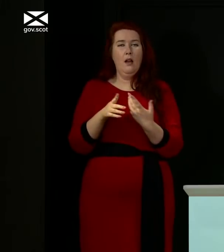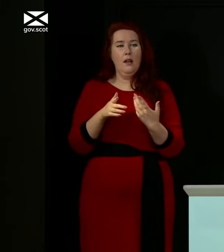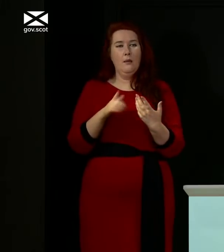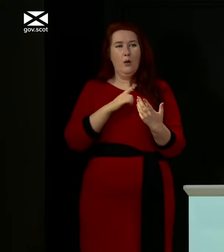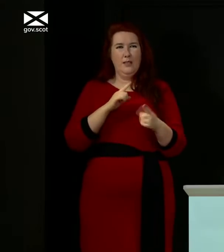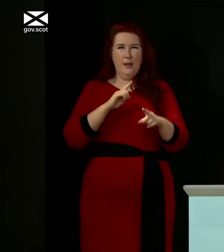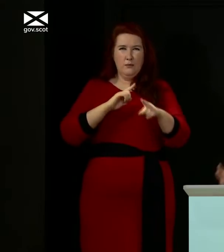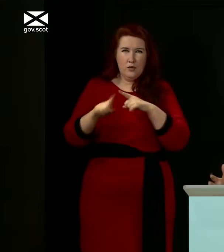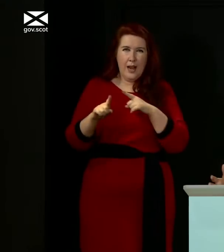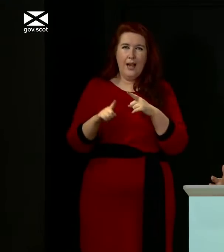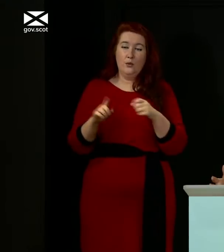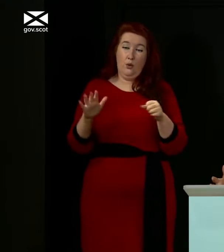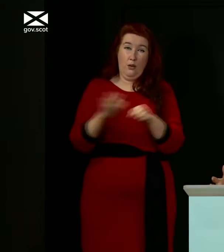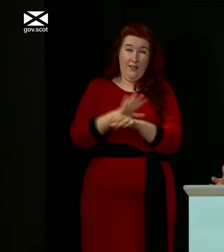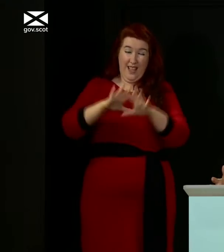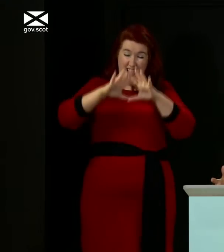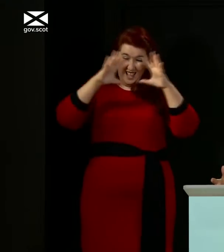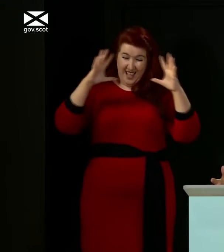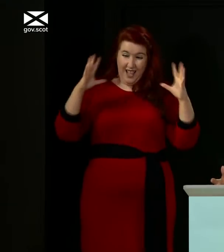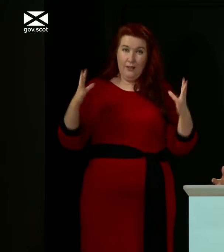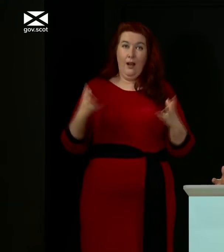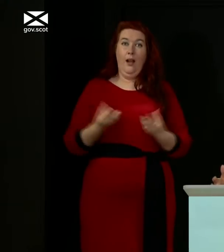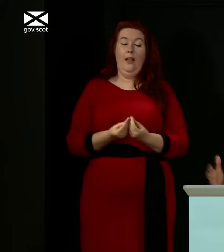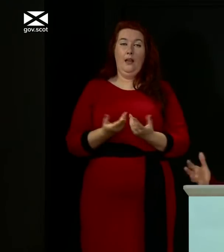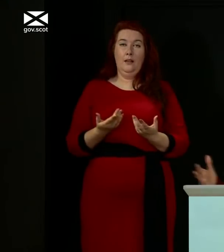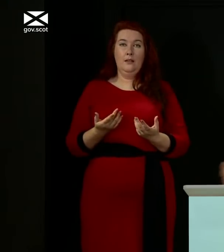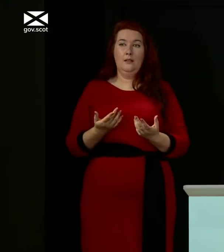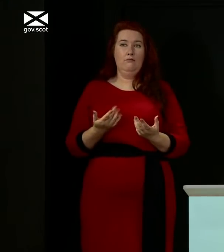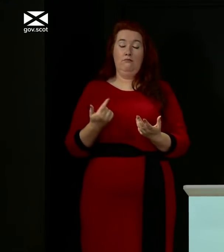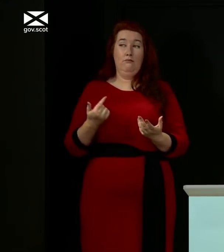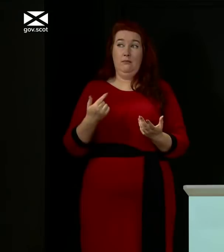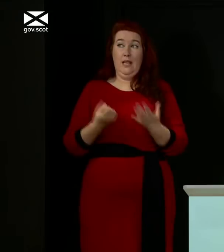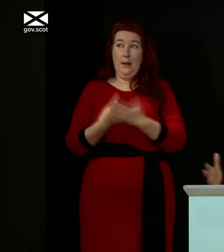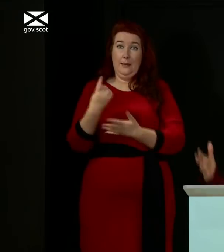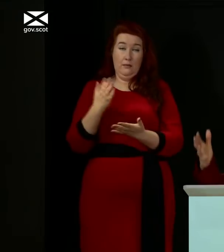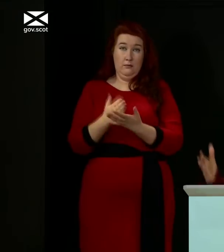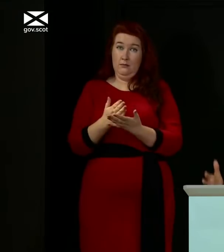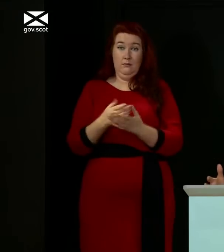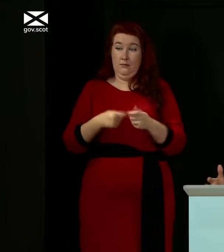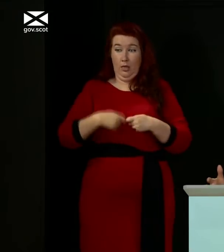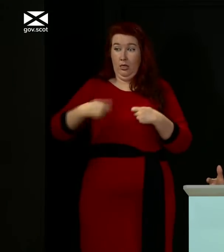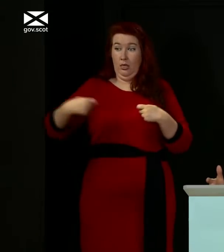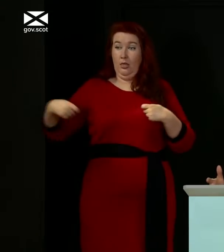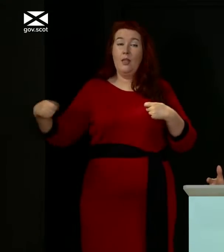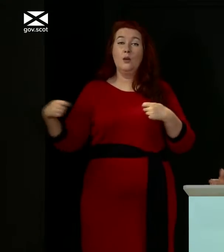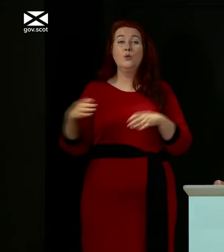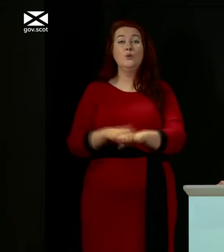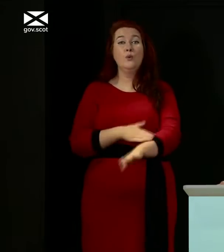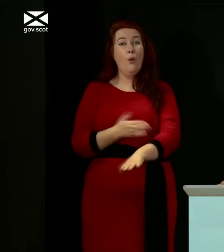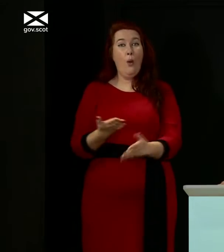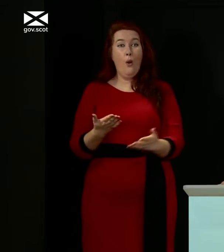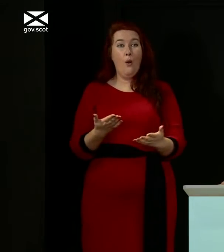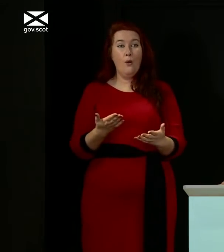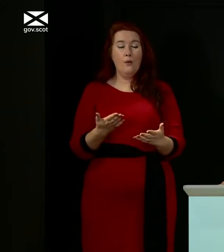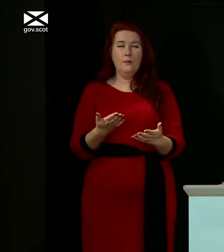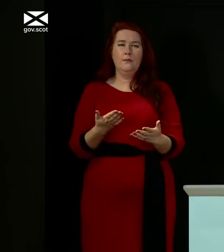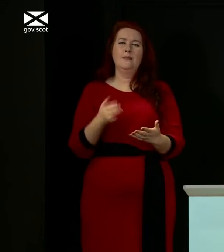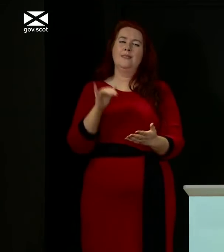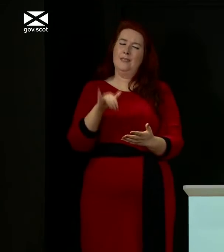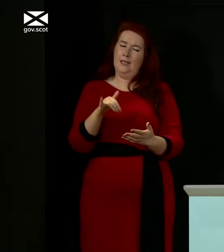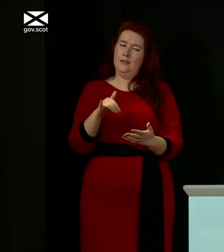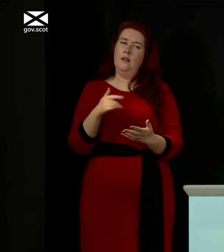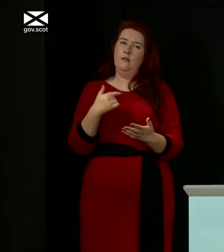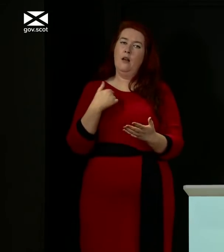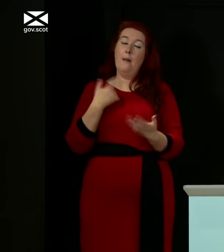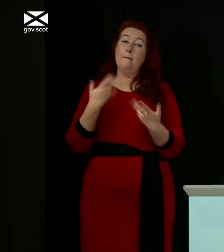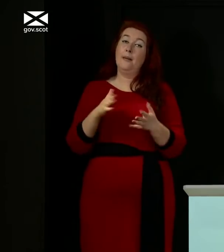to cover the totality of everything that's going on would take me too long, longer than I have here right now. I gave a very